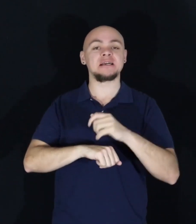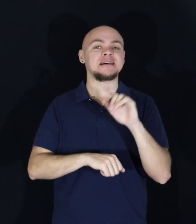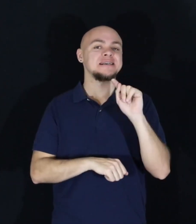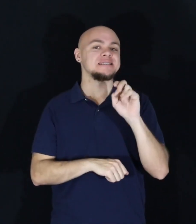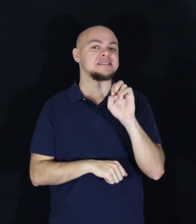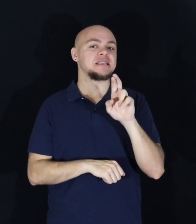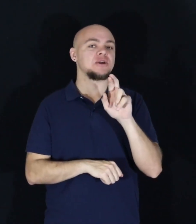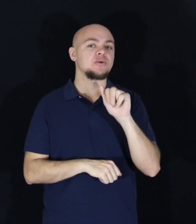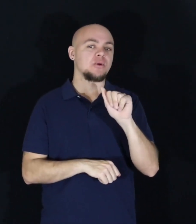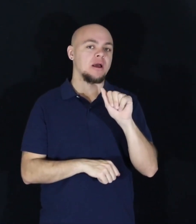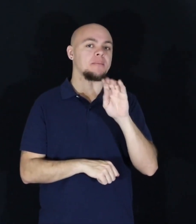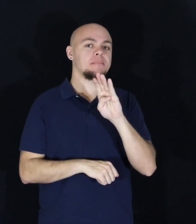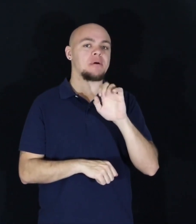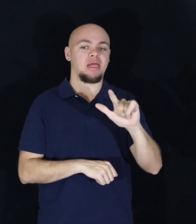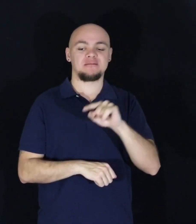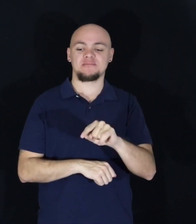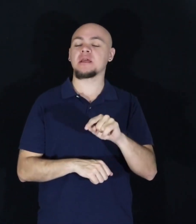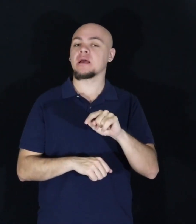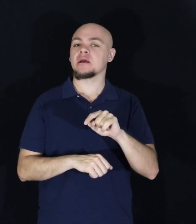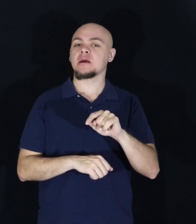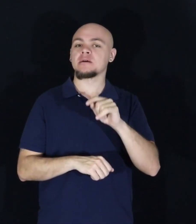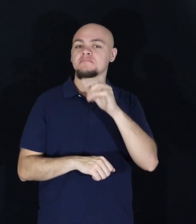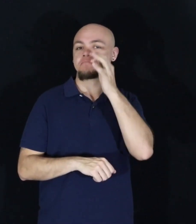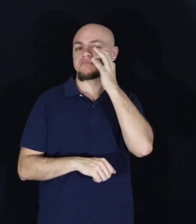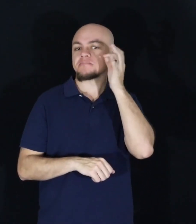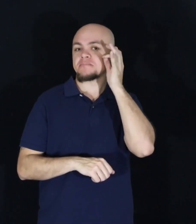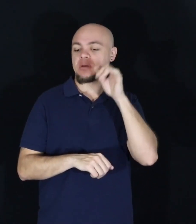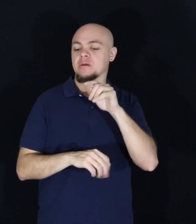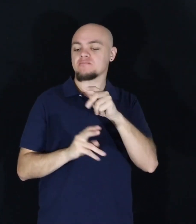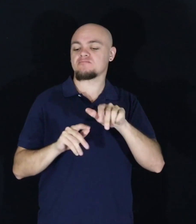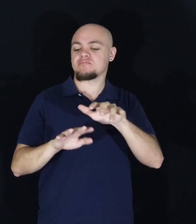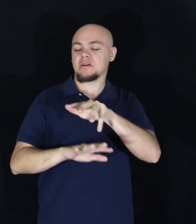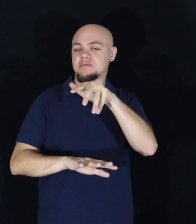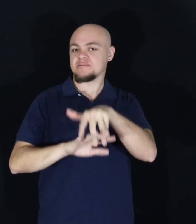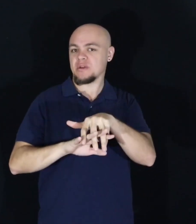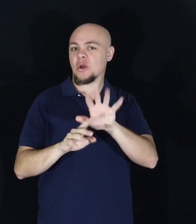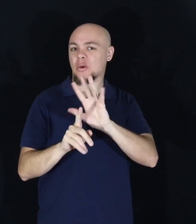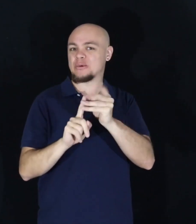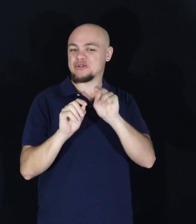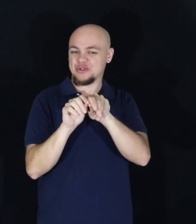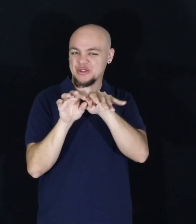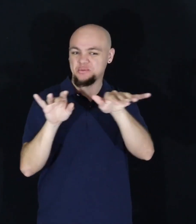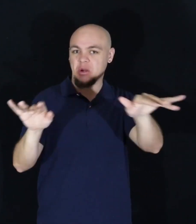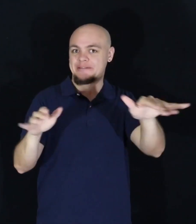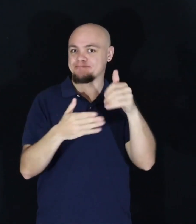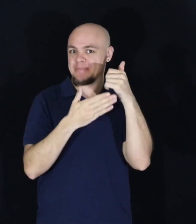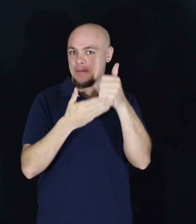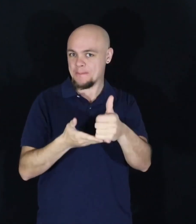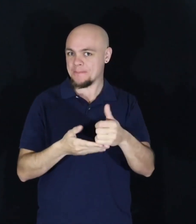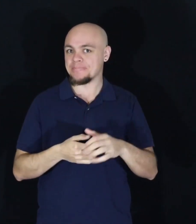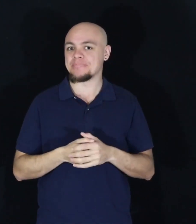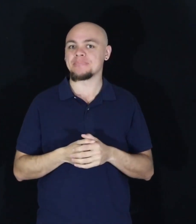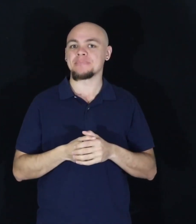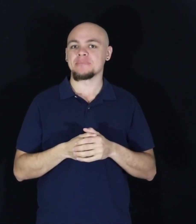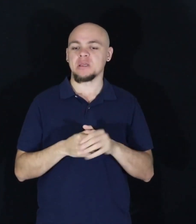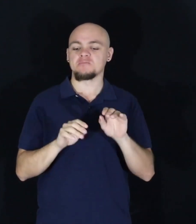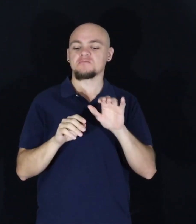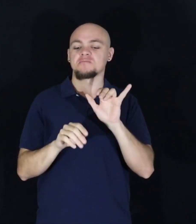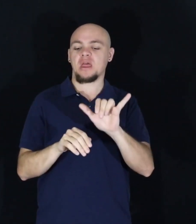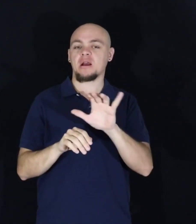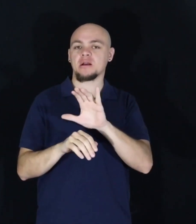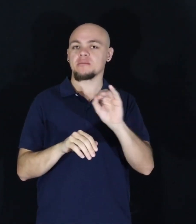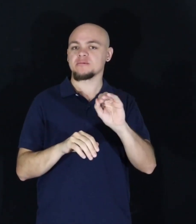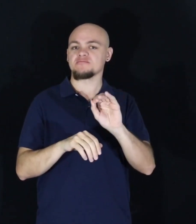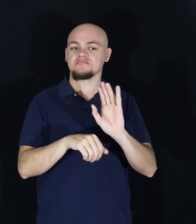Australian-owned business with an Indigenous twist that helps spread Indigenous culture. I now want to branch out onto